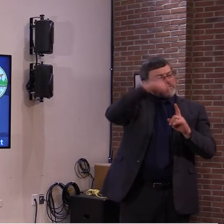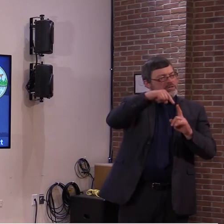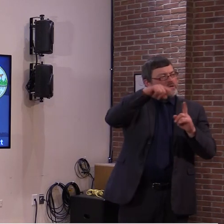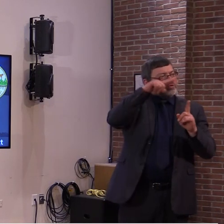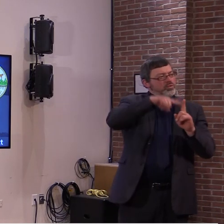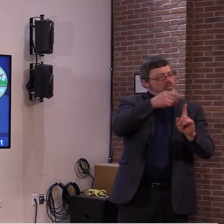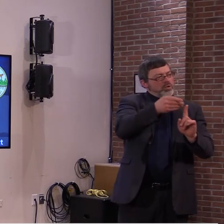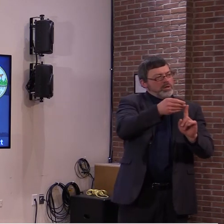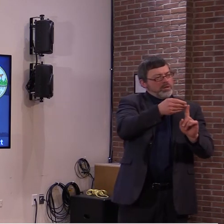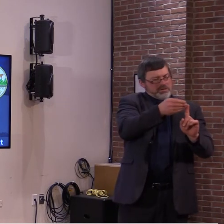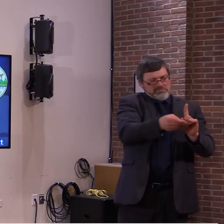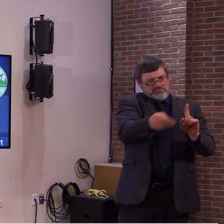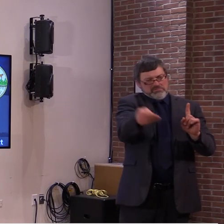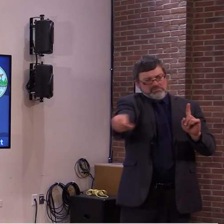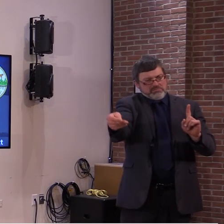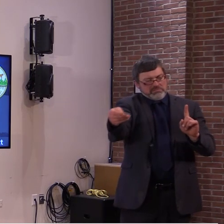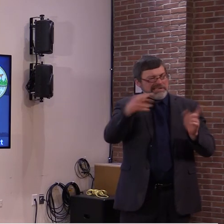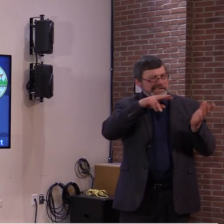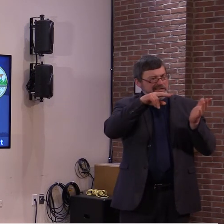infects